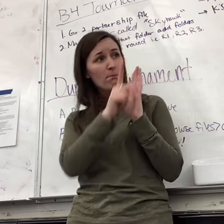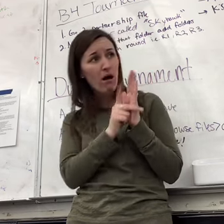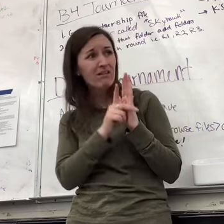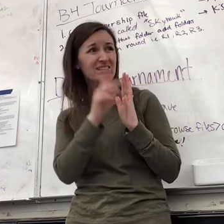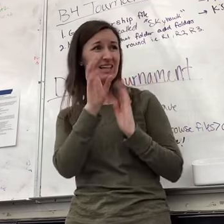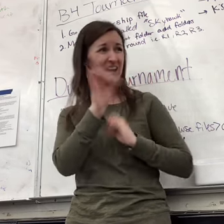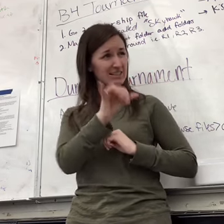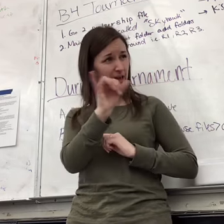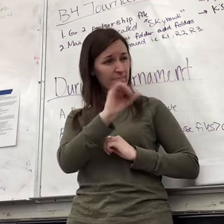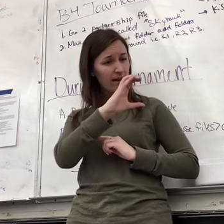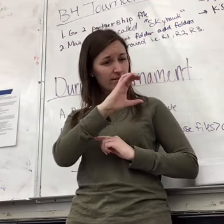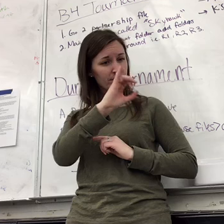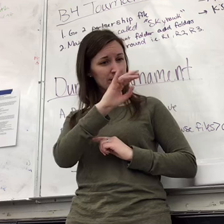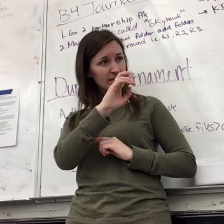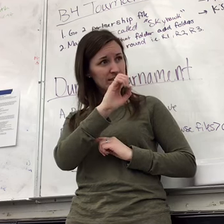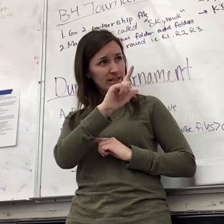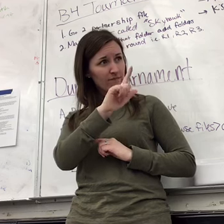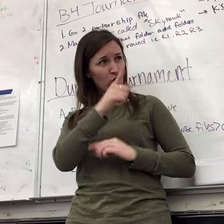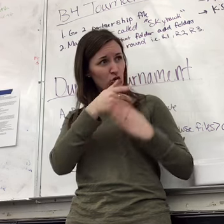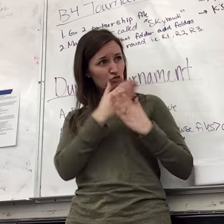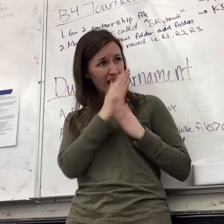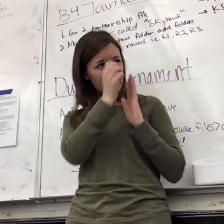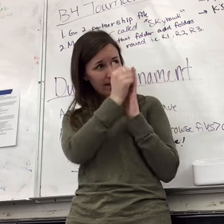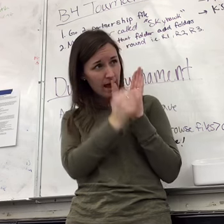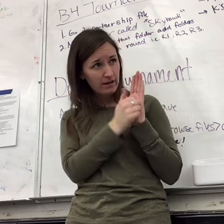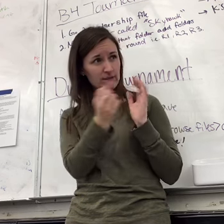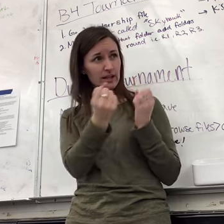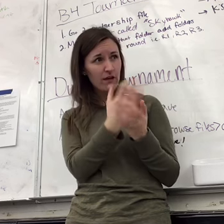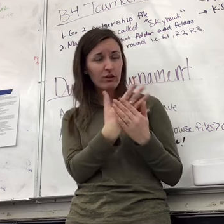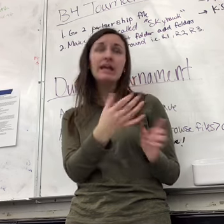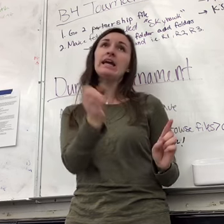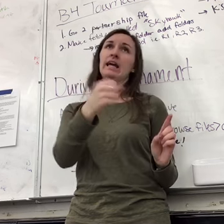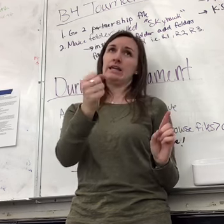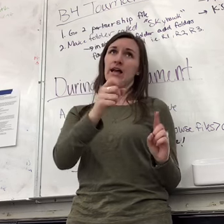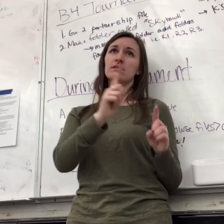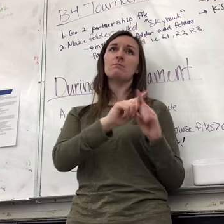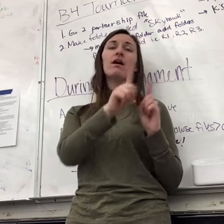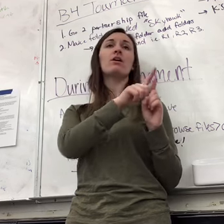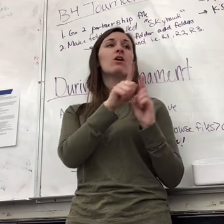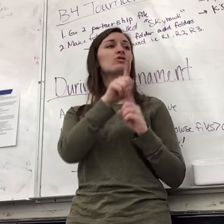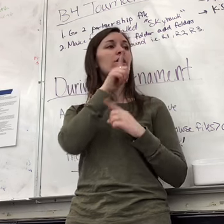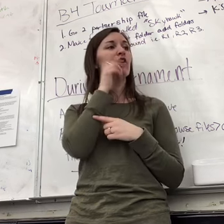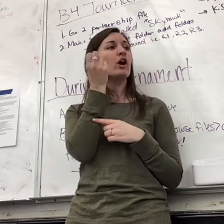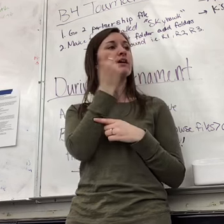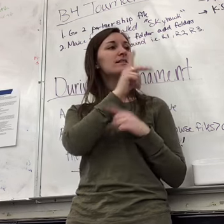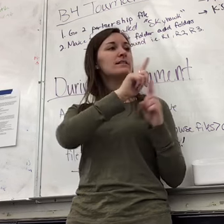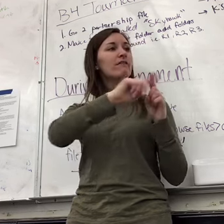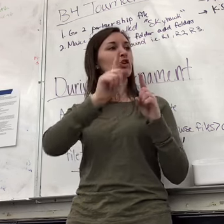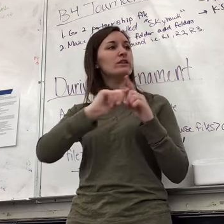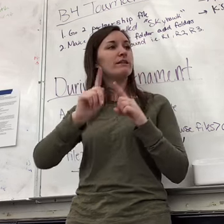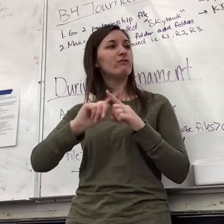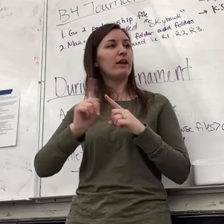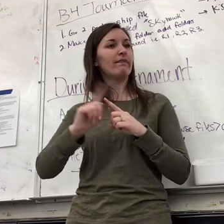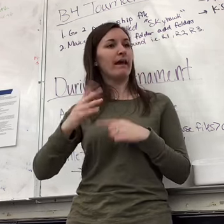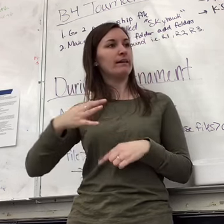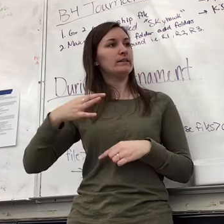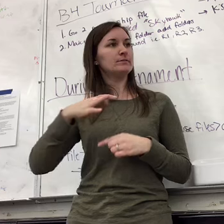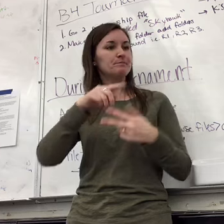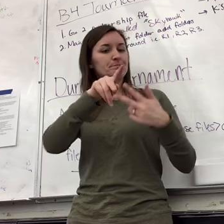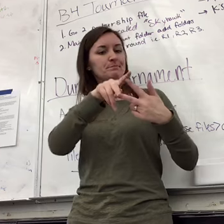Act? And That would have been the Civil Rights Act, yes. Yeah. But also there was several different gains during that time. So that's when the 14th and 15th Amendment gets